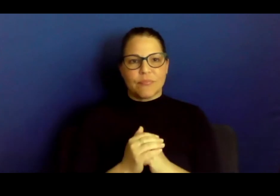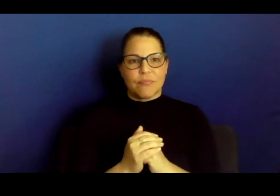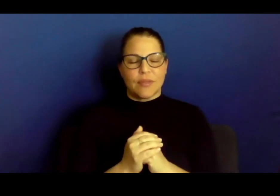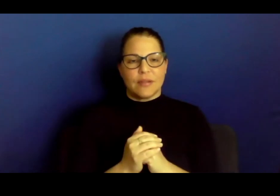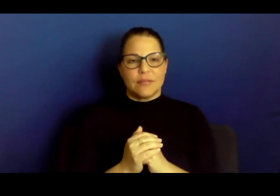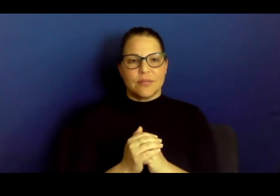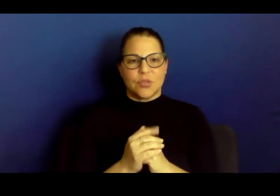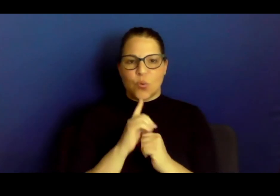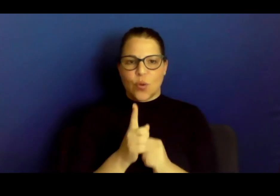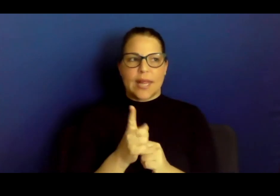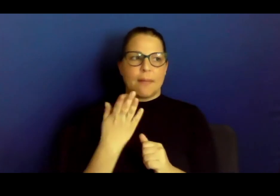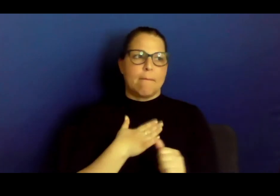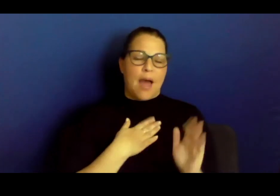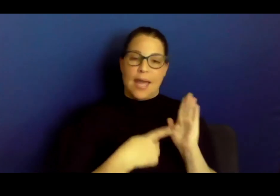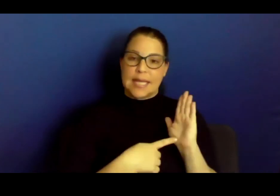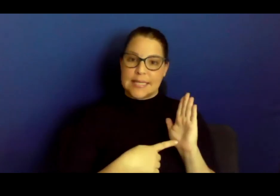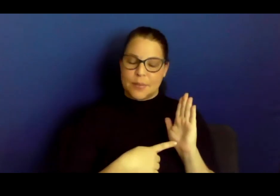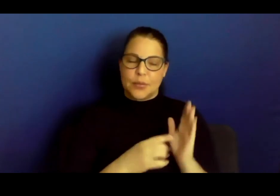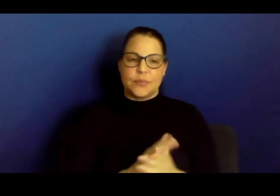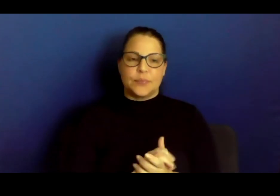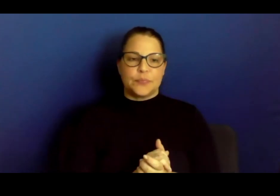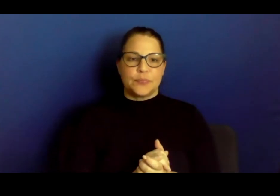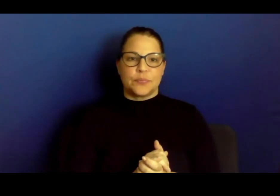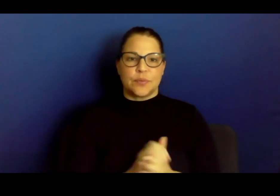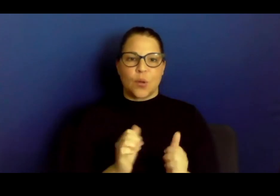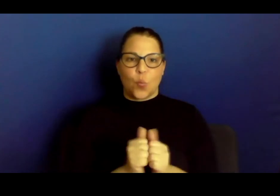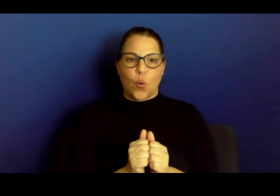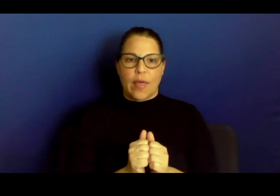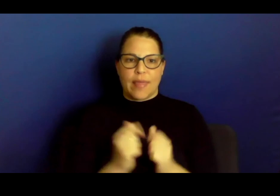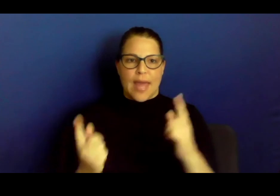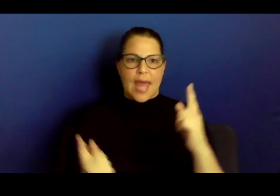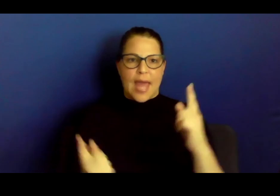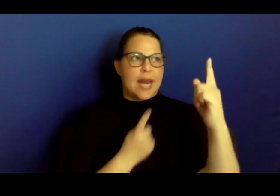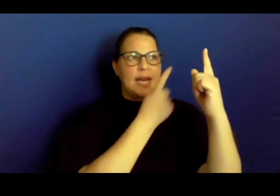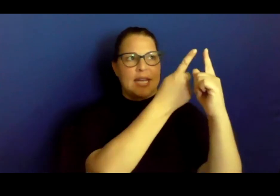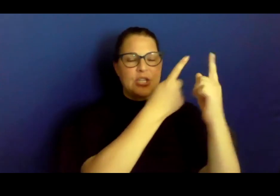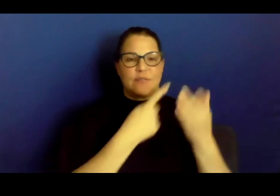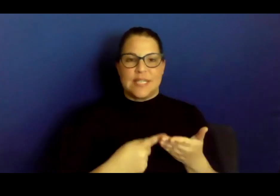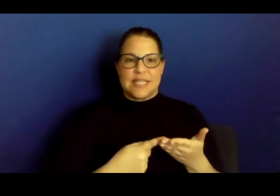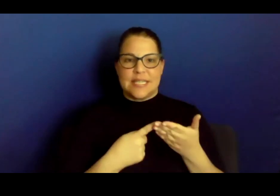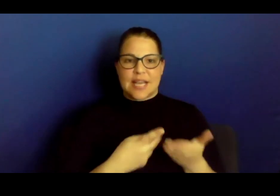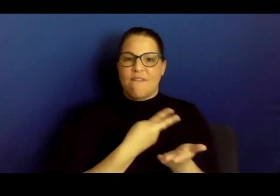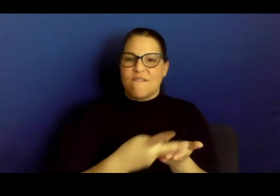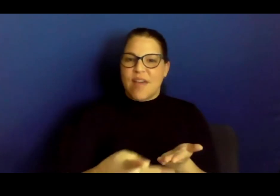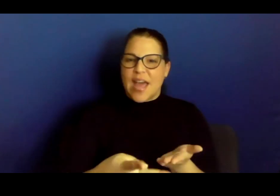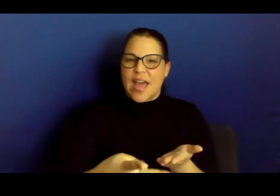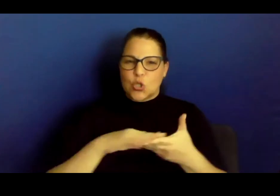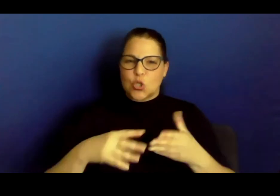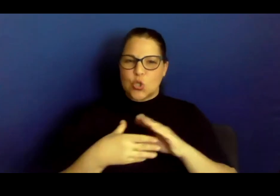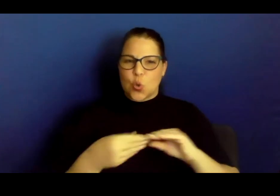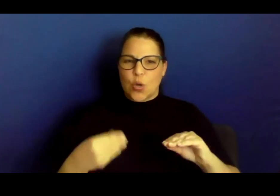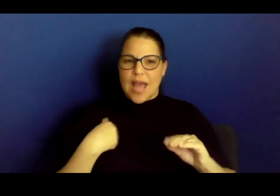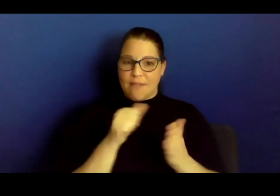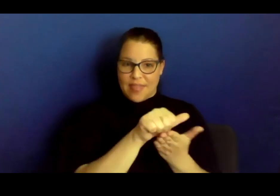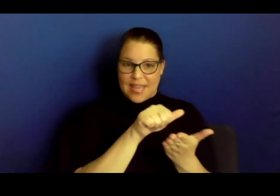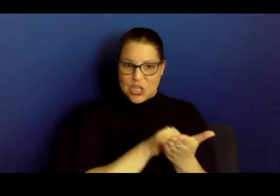a concrete example, with an initiative that we have to talk about failure stories, we usually have the agenda and